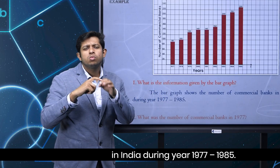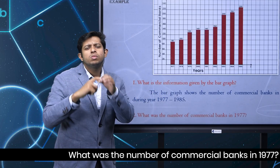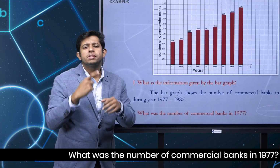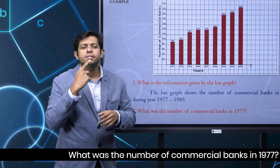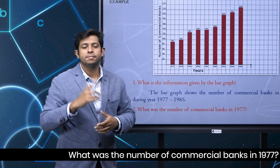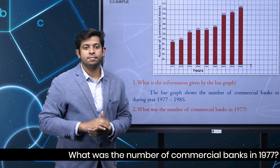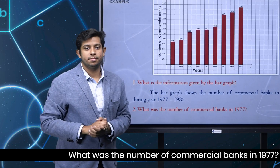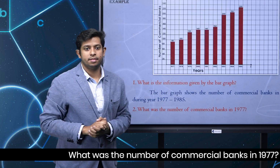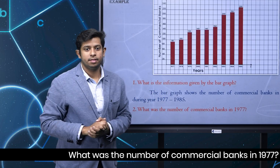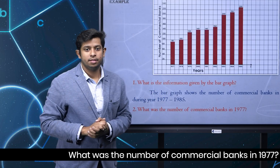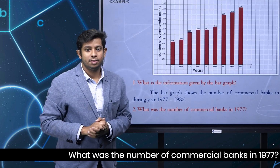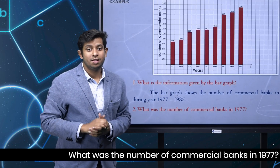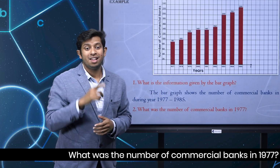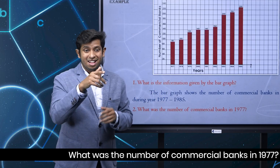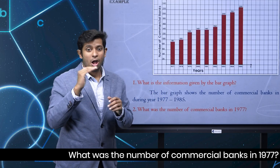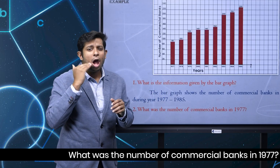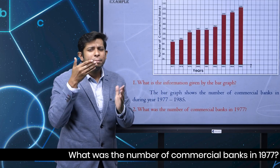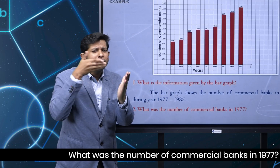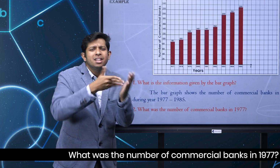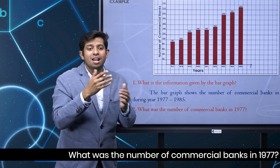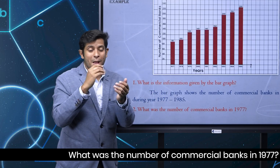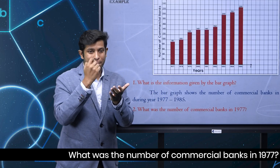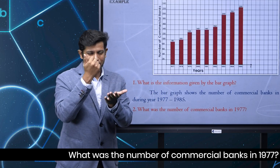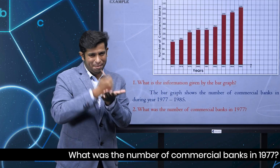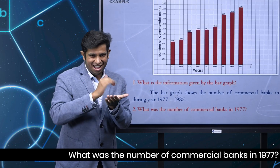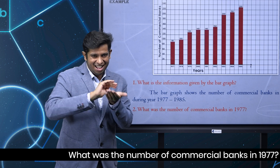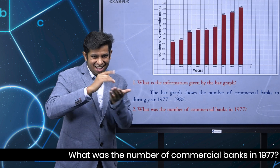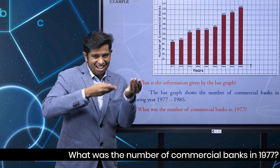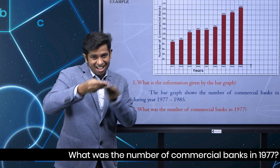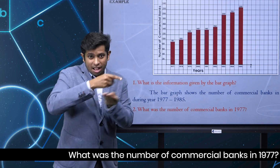What was the number of commercial banks in 1977?